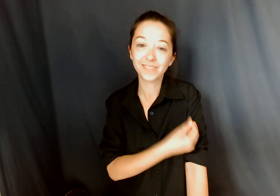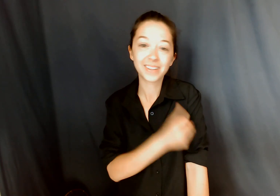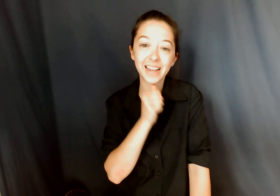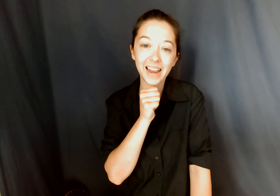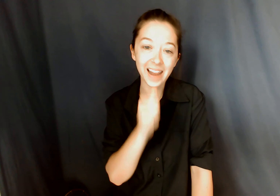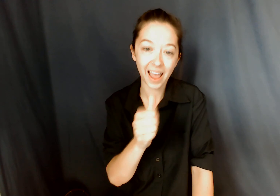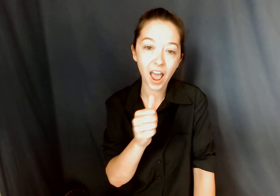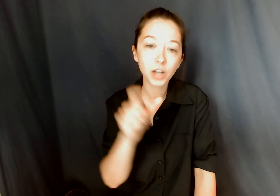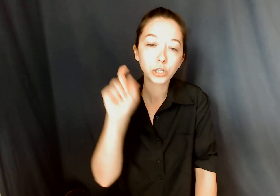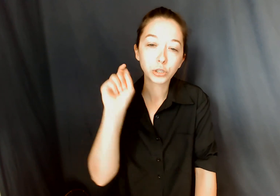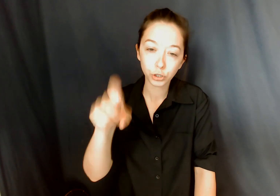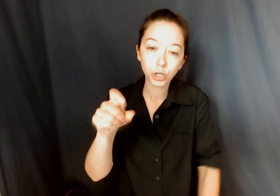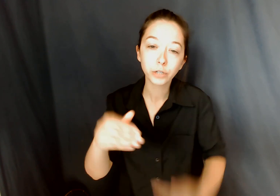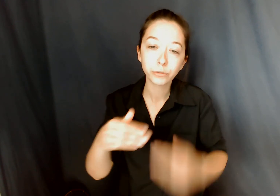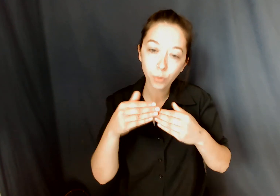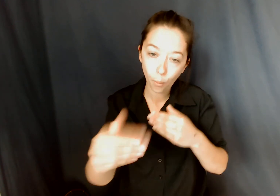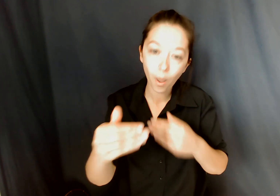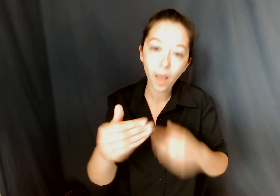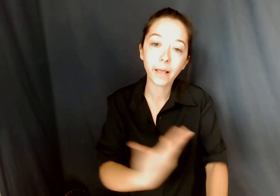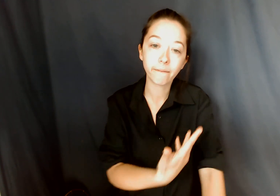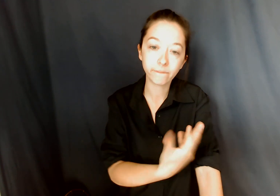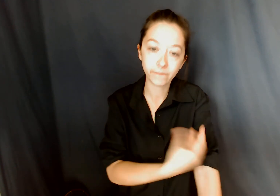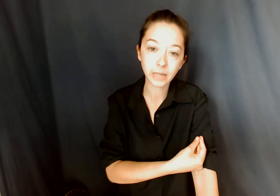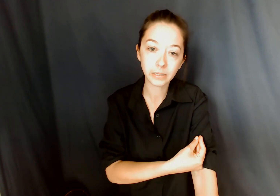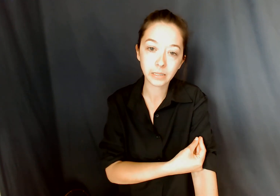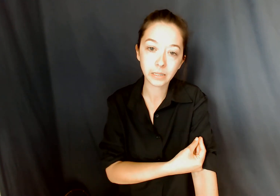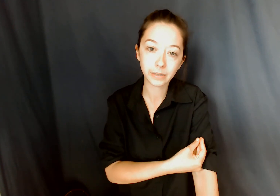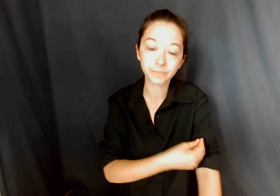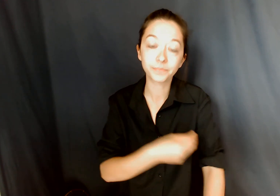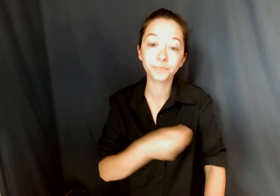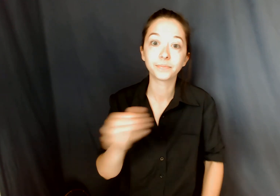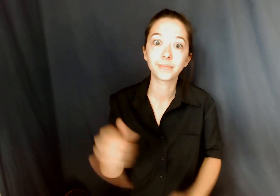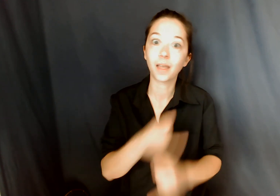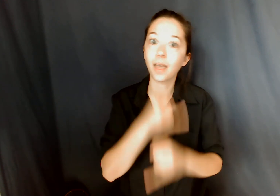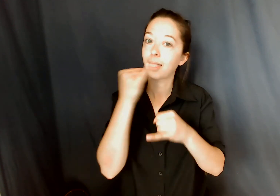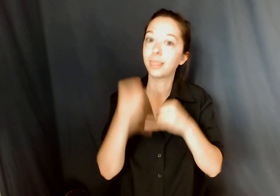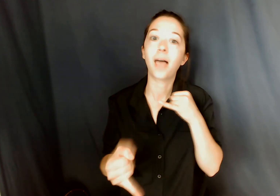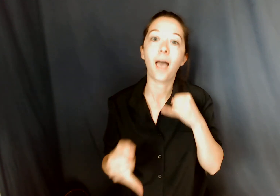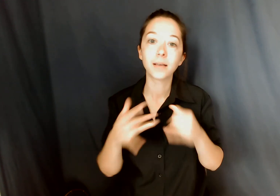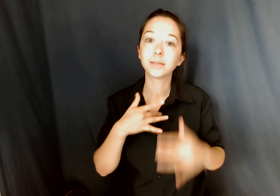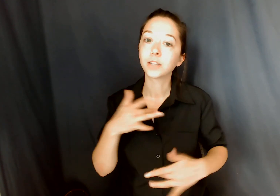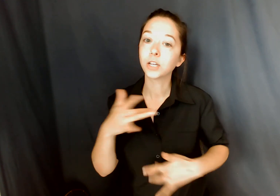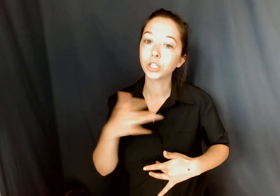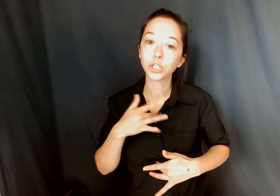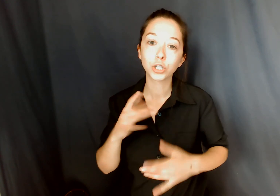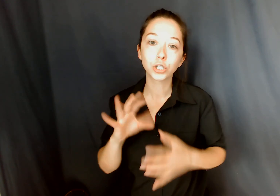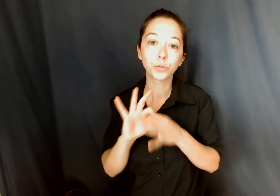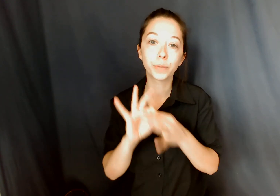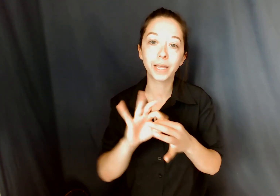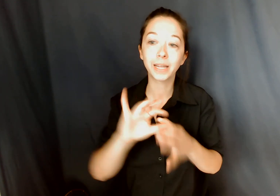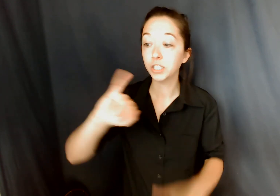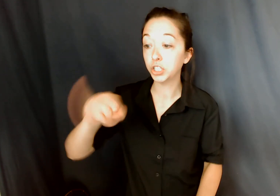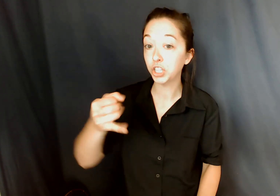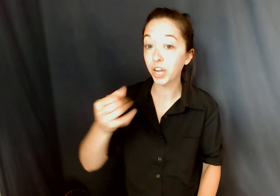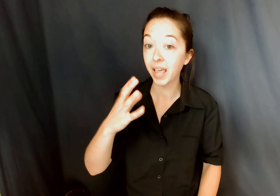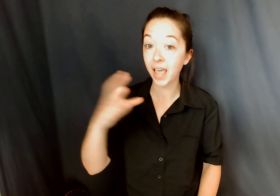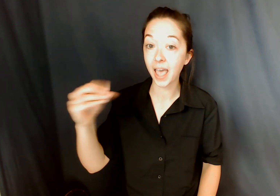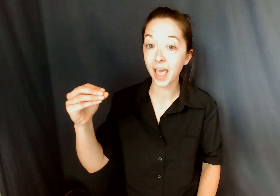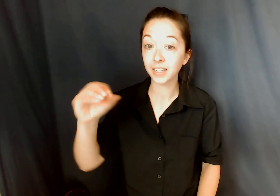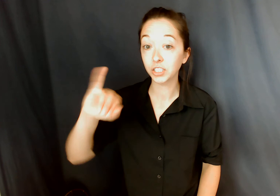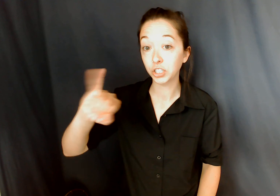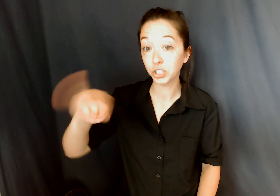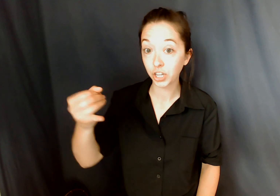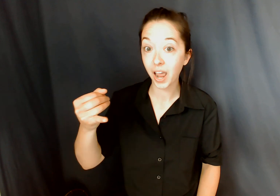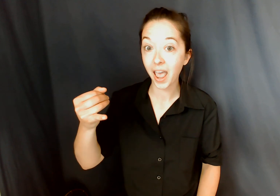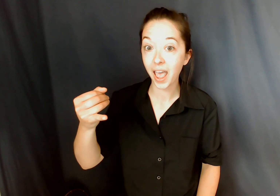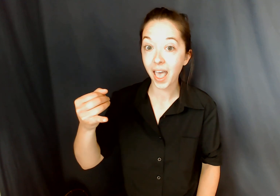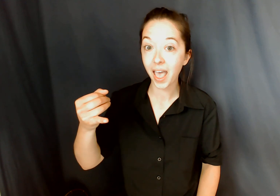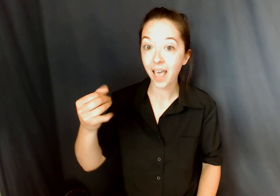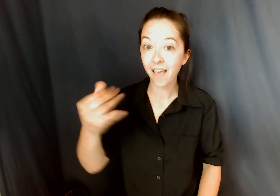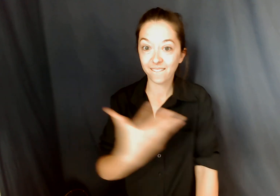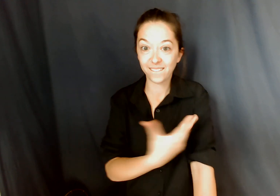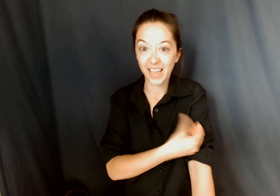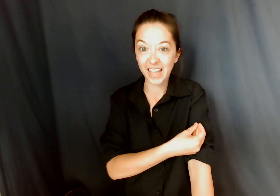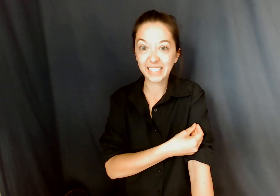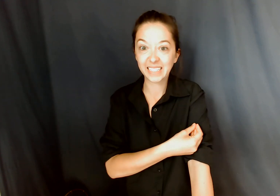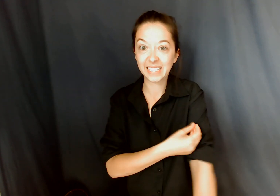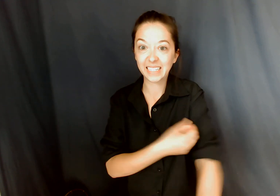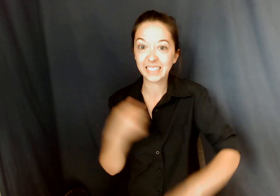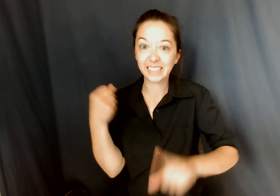the concern about the blood clots related to the Johnson & Johnson vaccine, the CVST, cerebral venous sinus thrombosis.